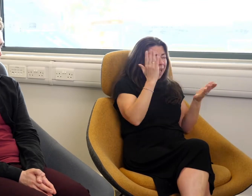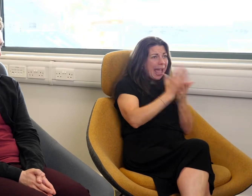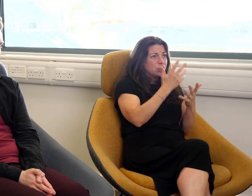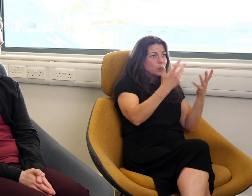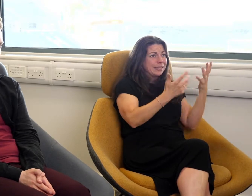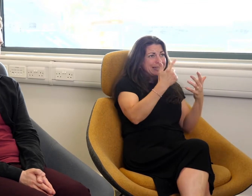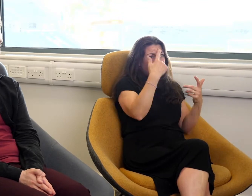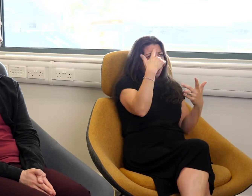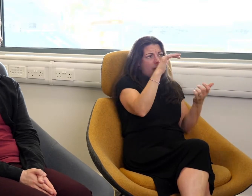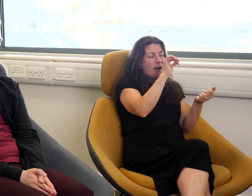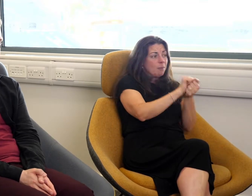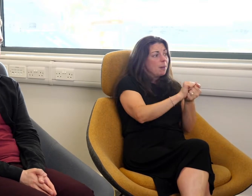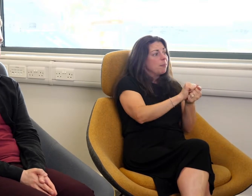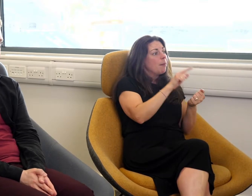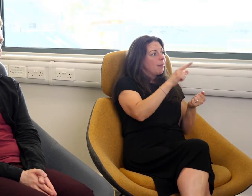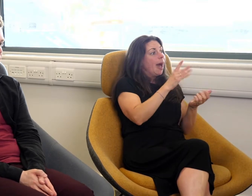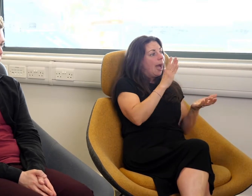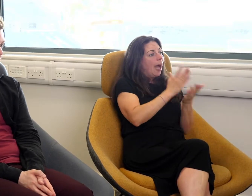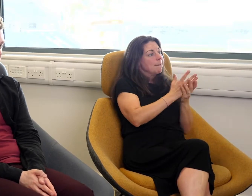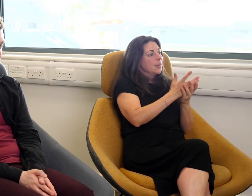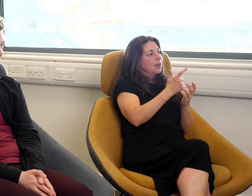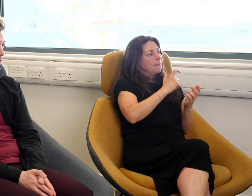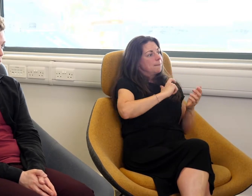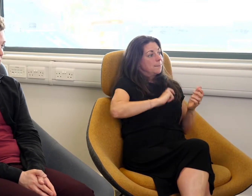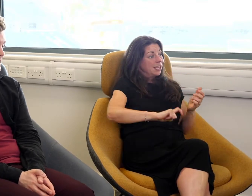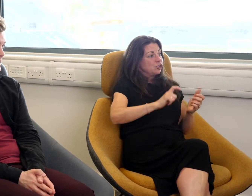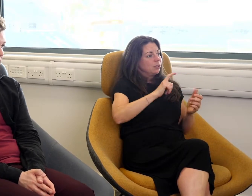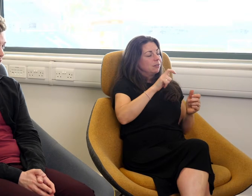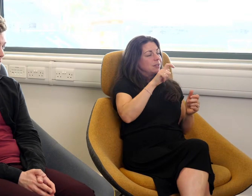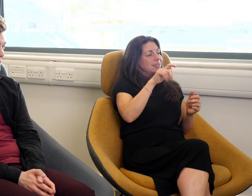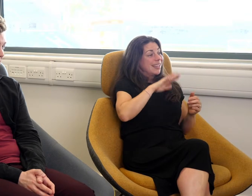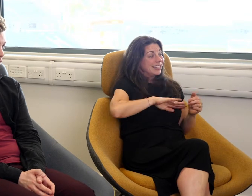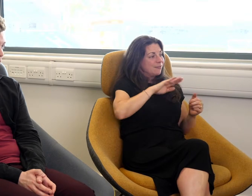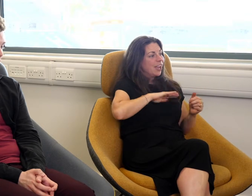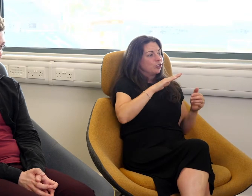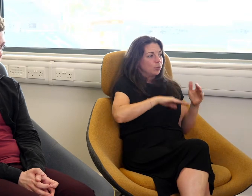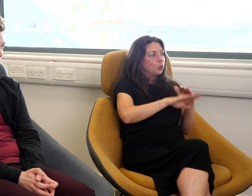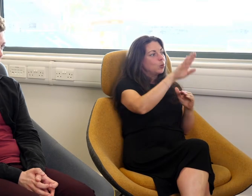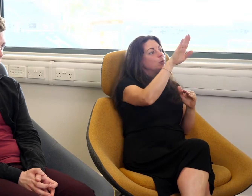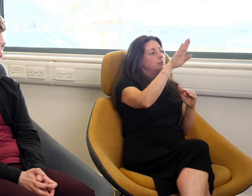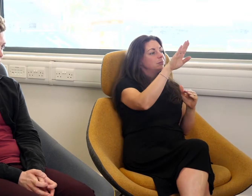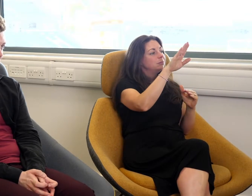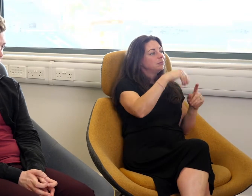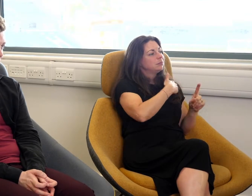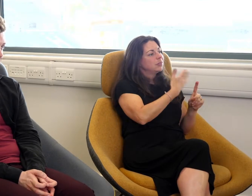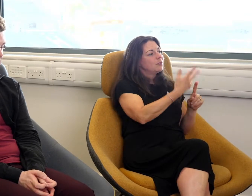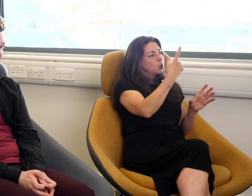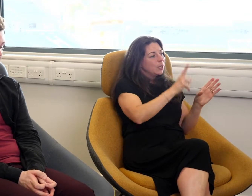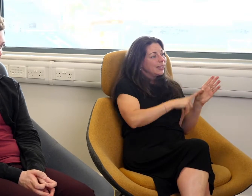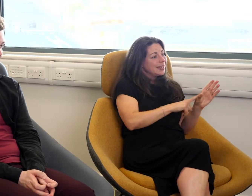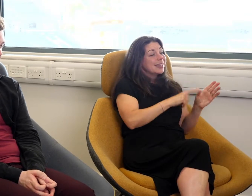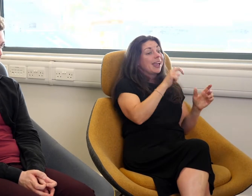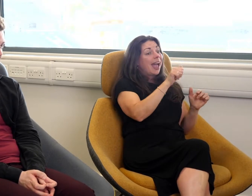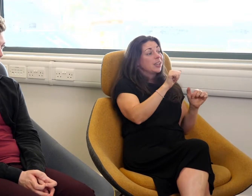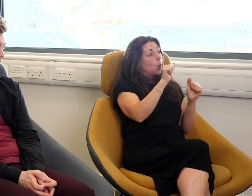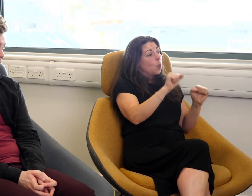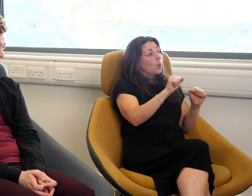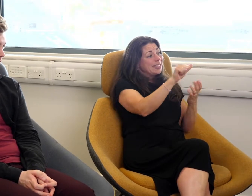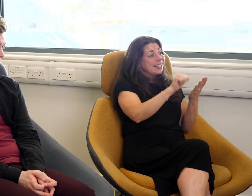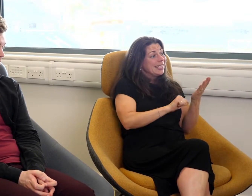really significant increase. And equally, waiting lists have come down, by a really significant amount. They're now at their lowest level in about